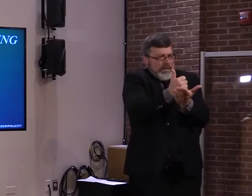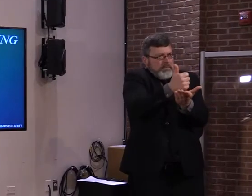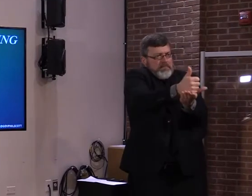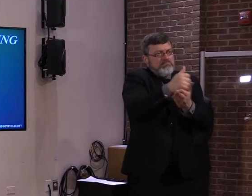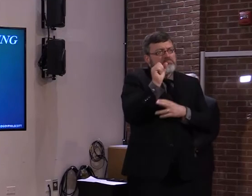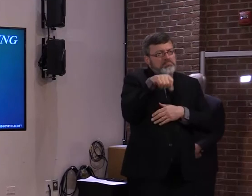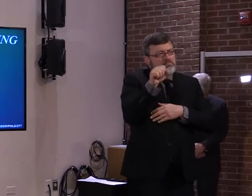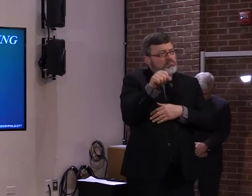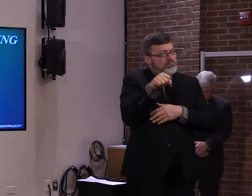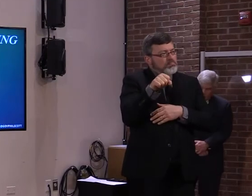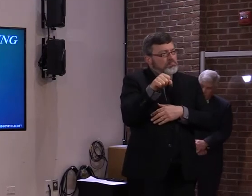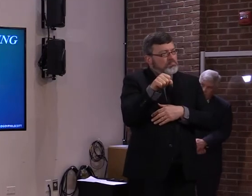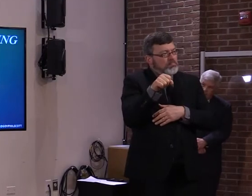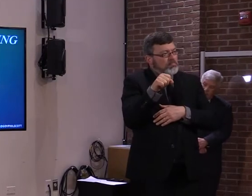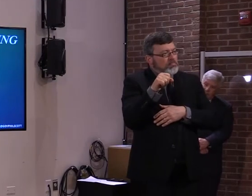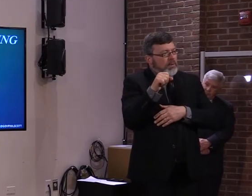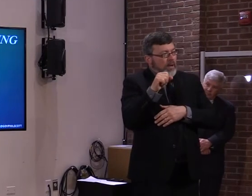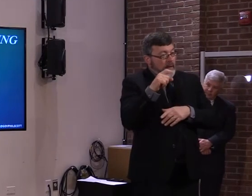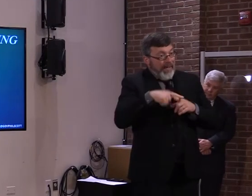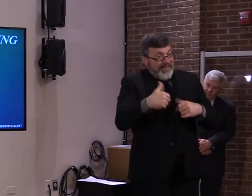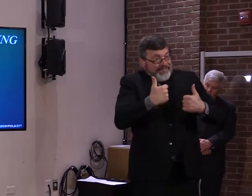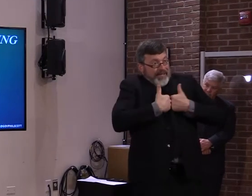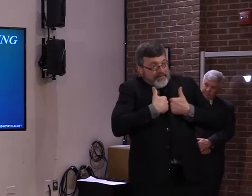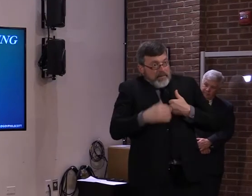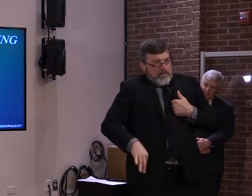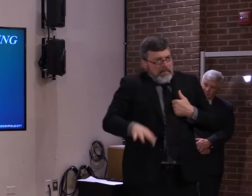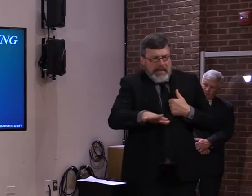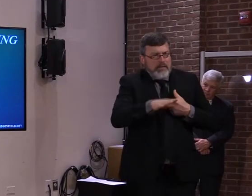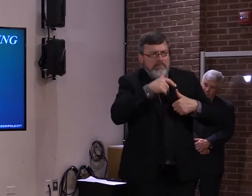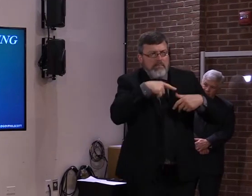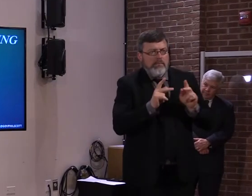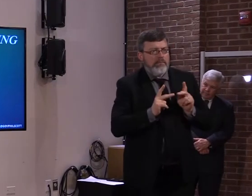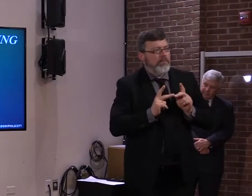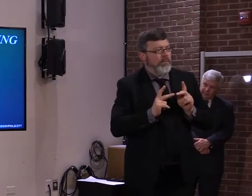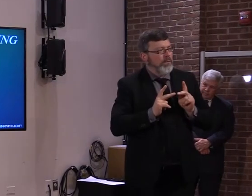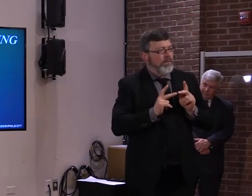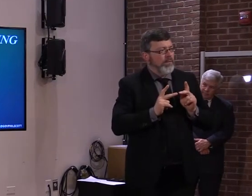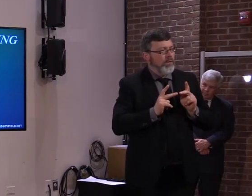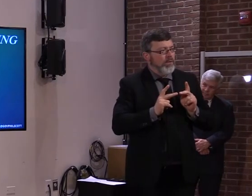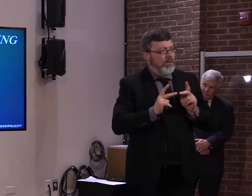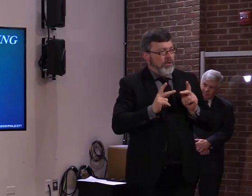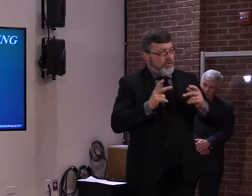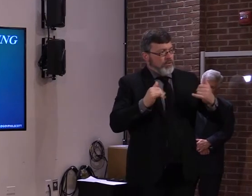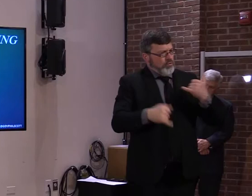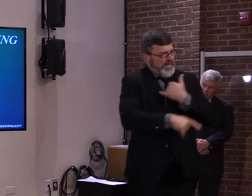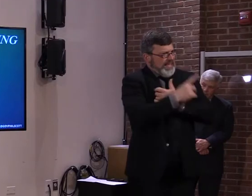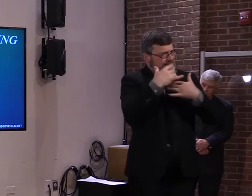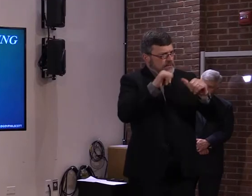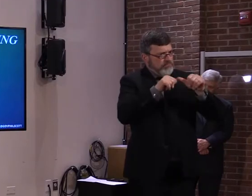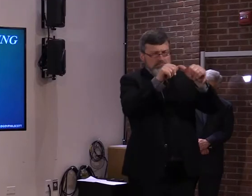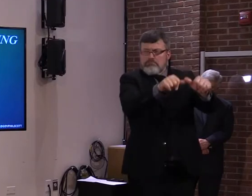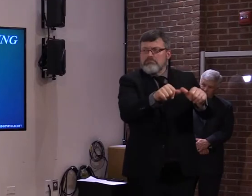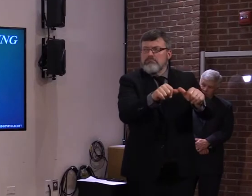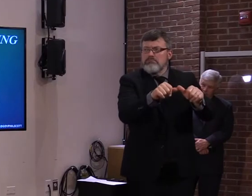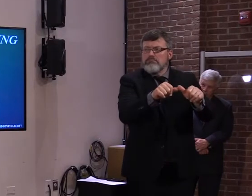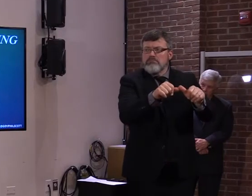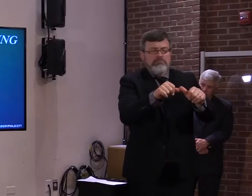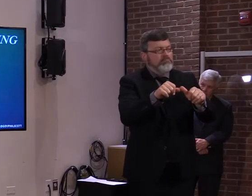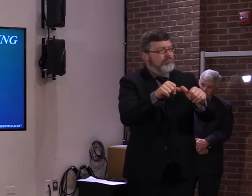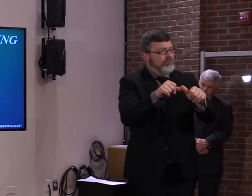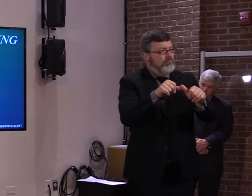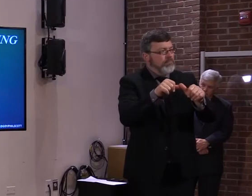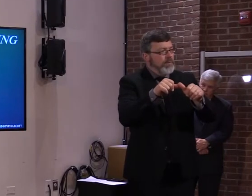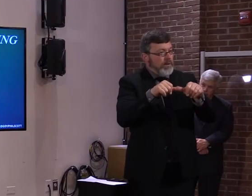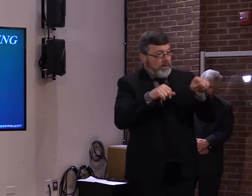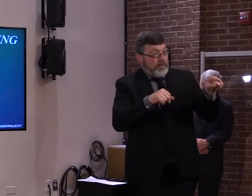and those still stay in place today. So can an insurer incentivize vaccination? Most likely, yes. I mean, whenever there's